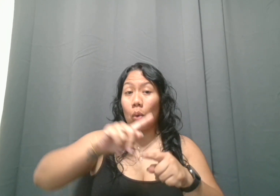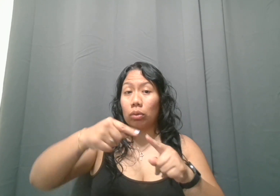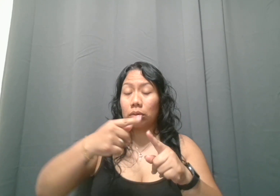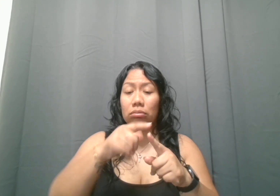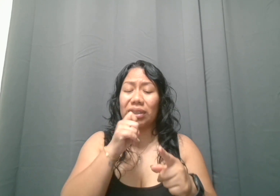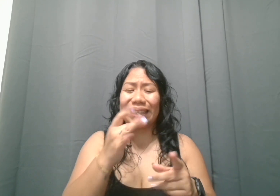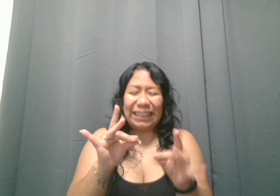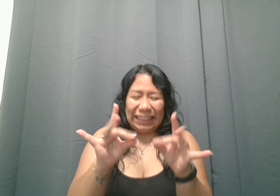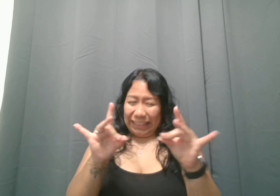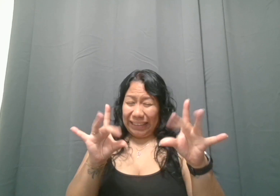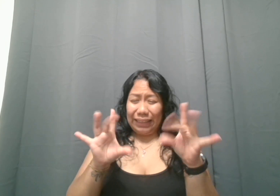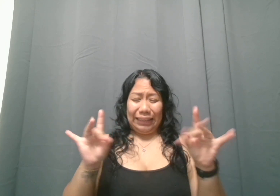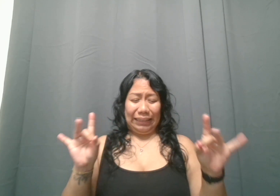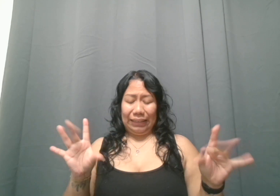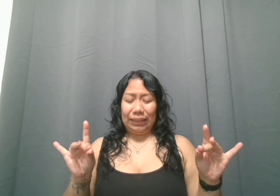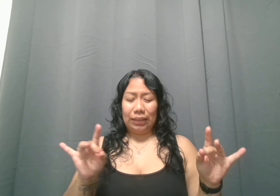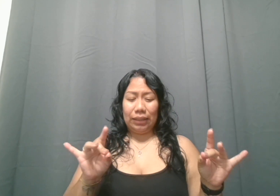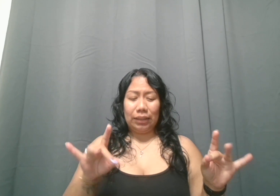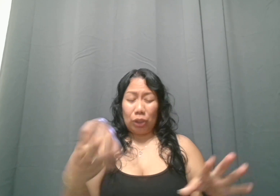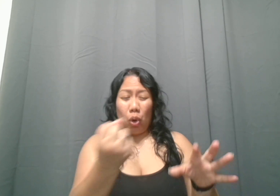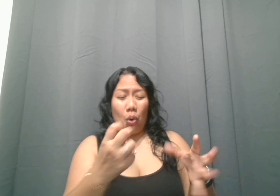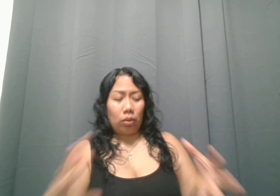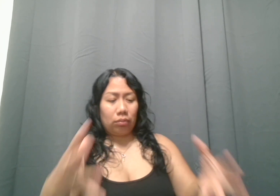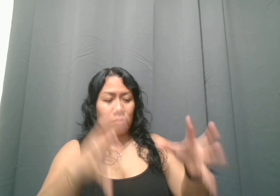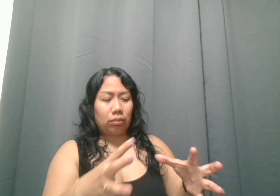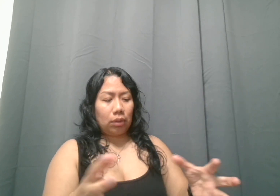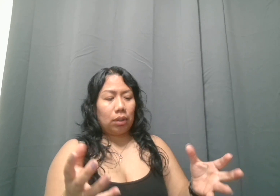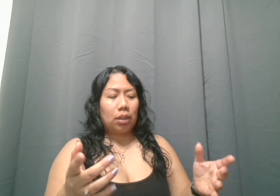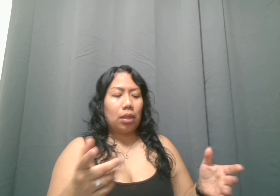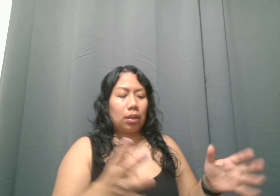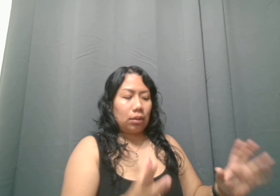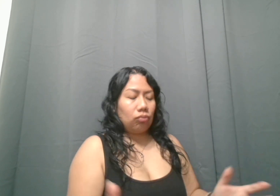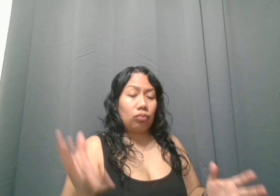will hold its shape, place it in a bowl and let it rise.